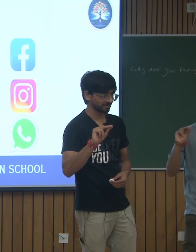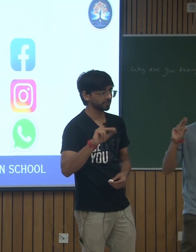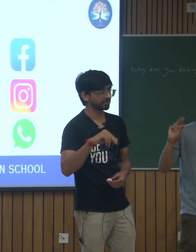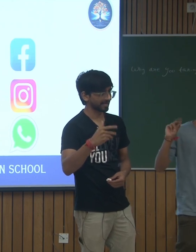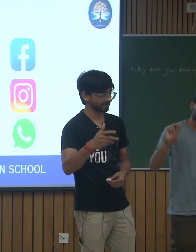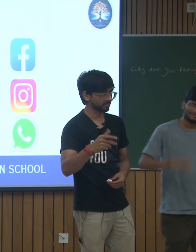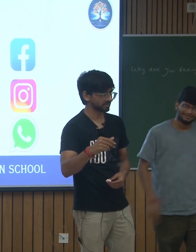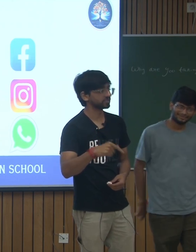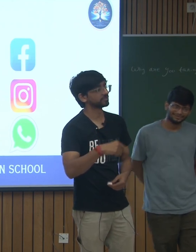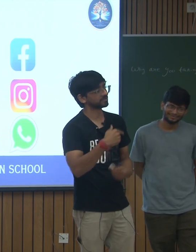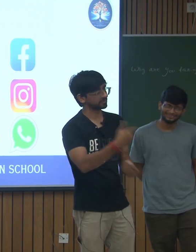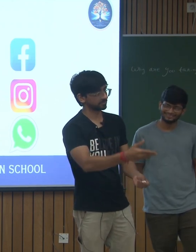You are denying request.